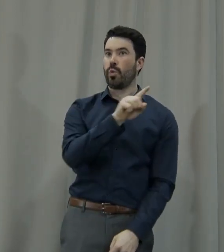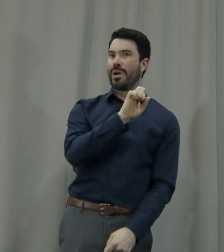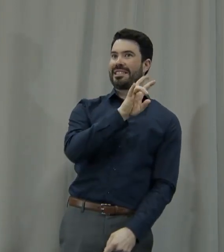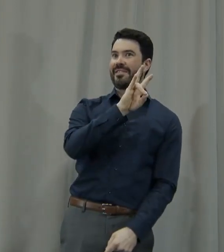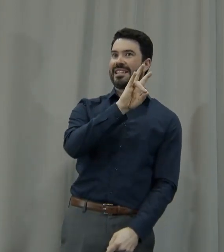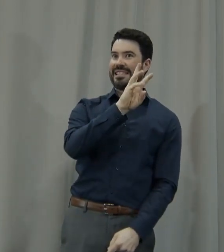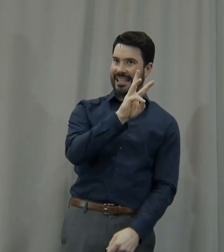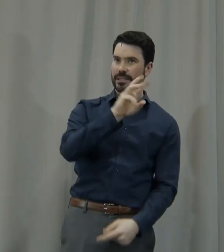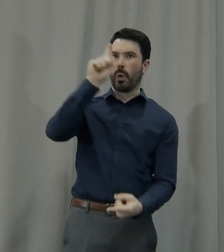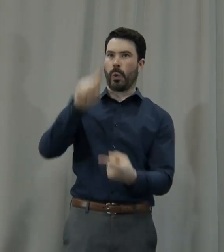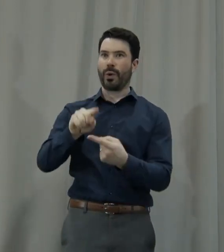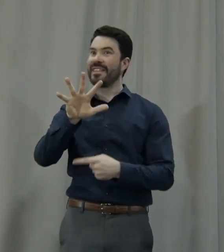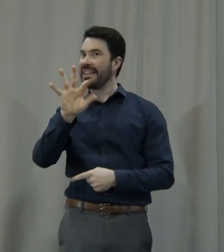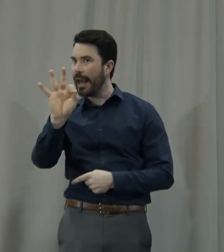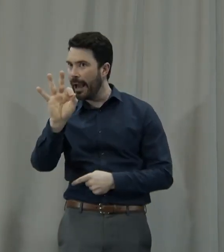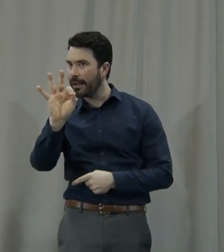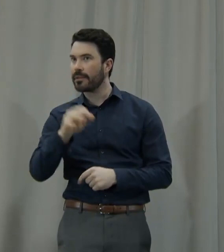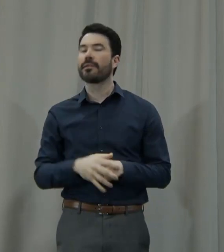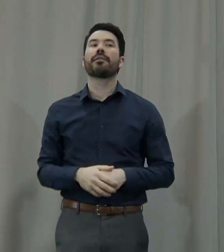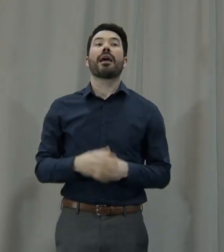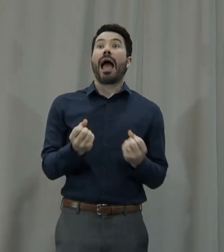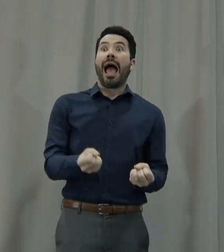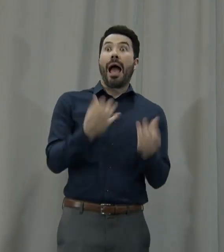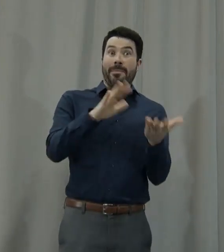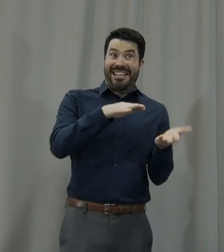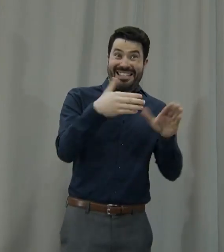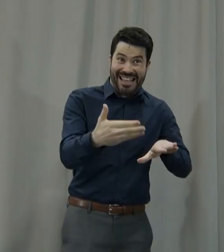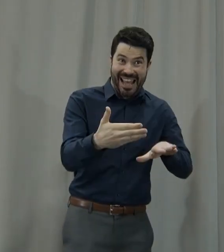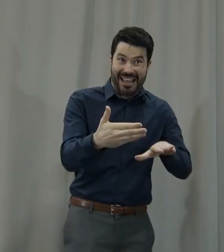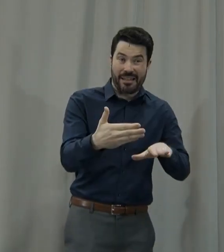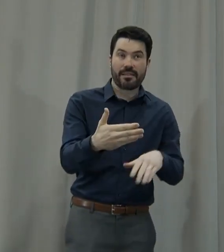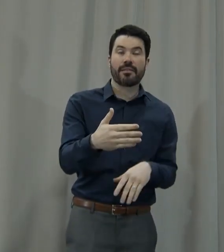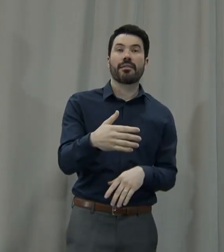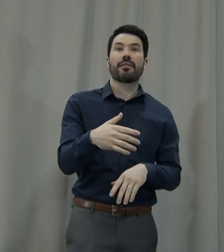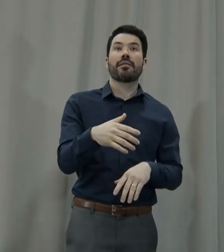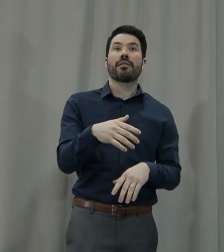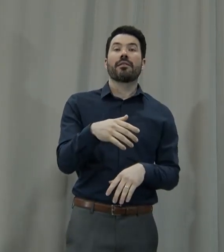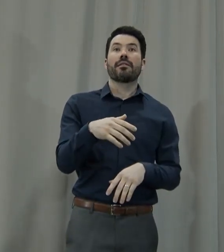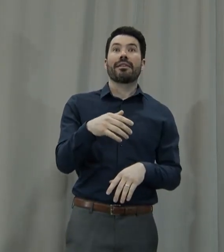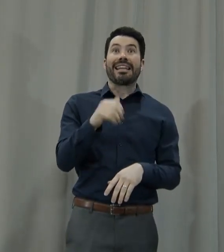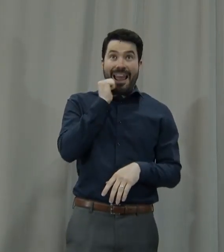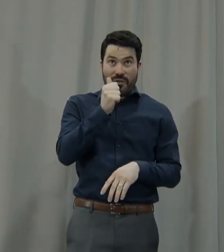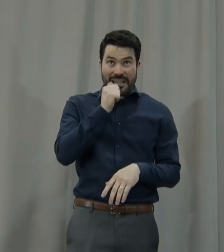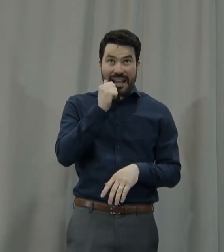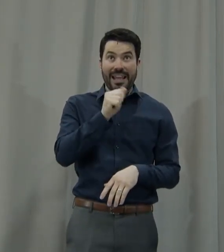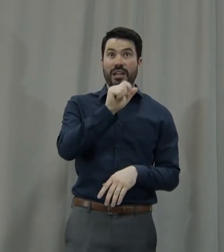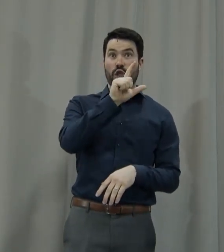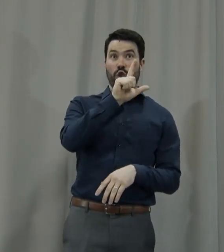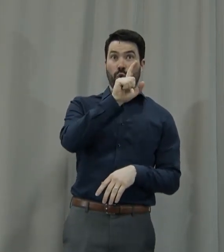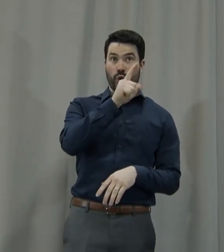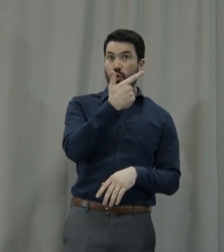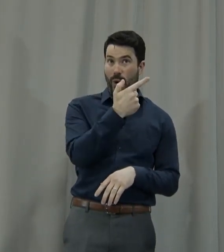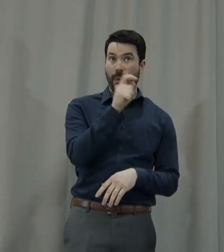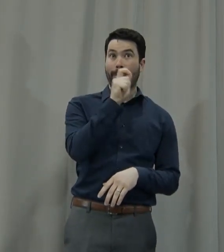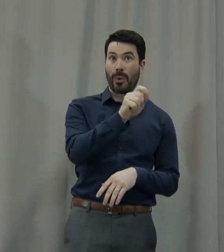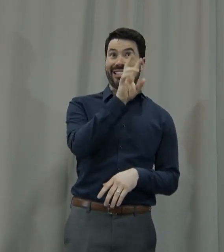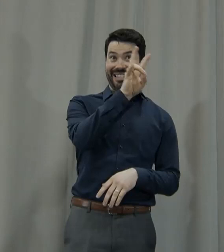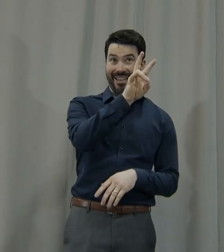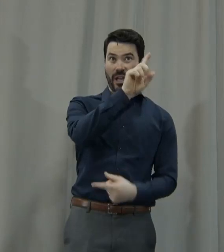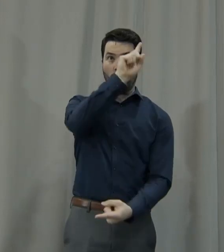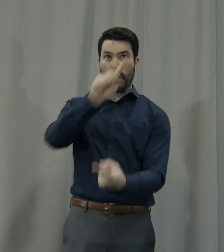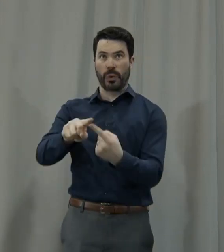reduced probable Black deaths per million per day from 21.7 to